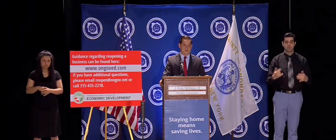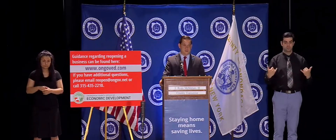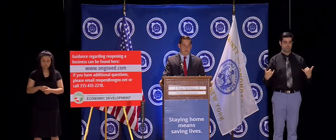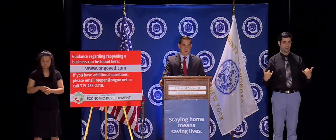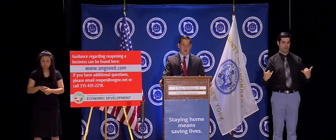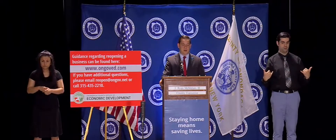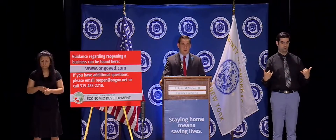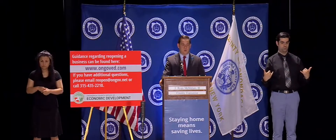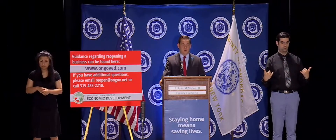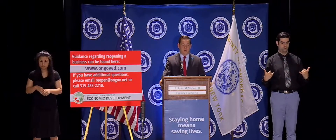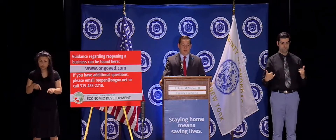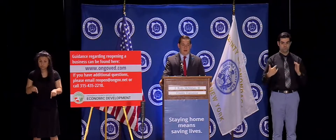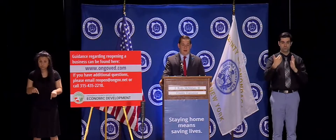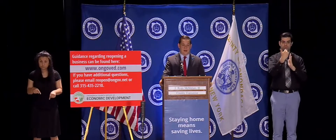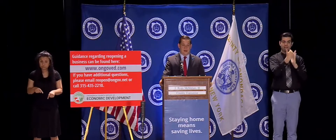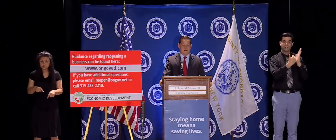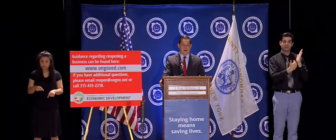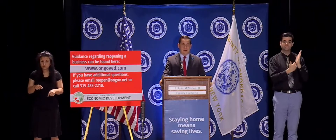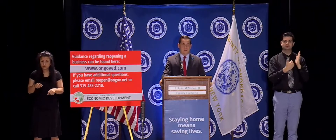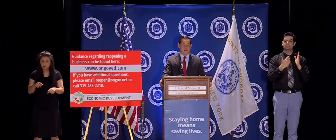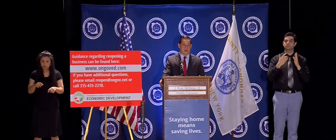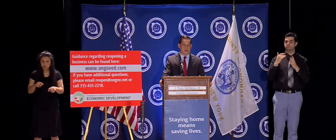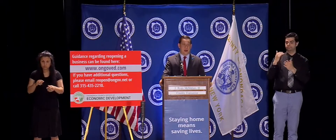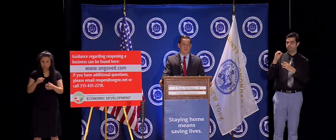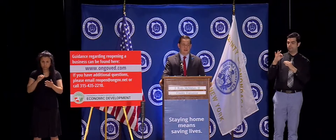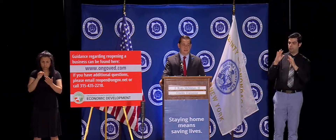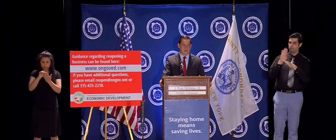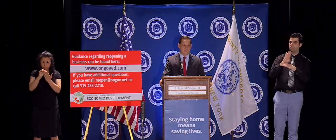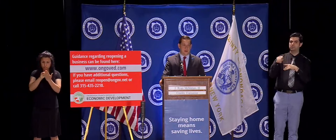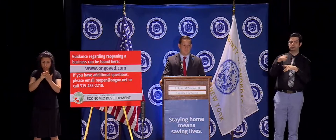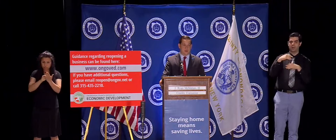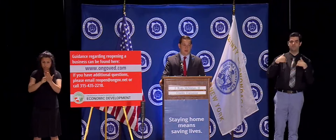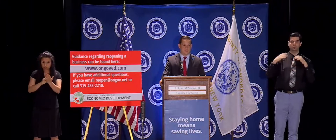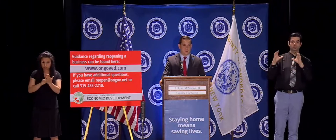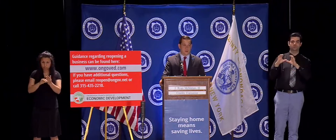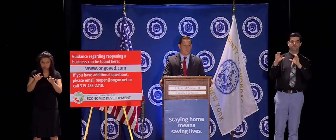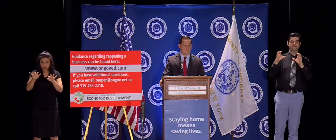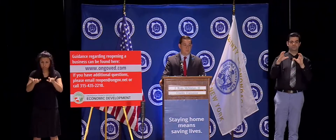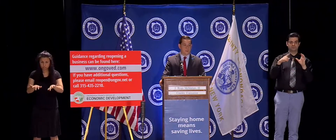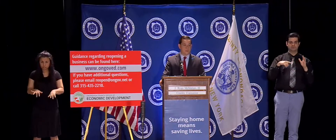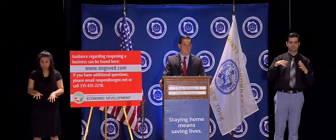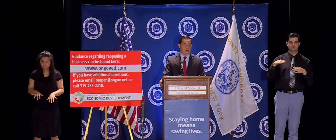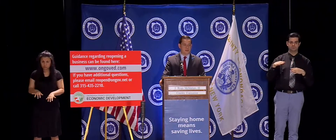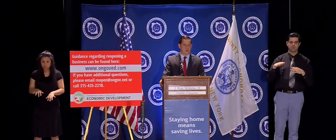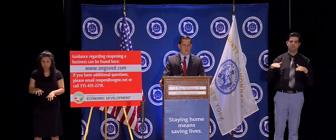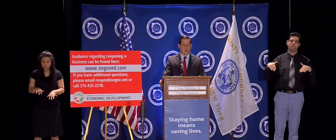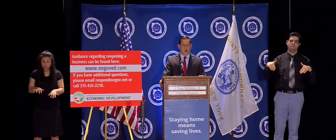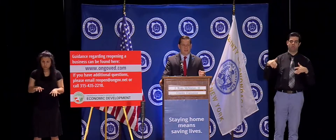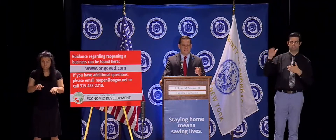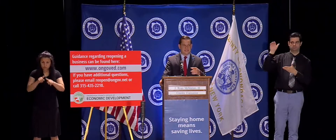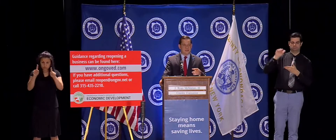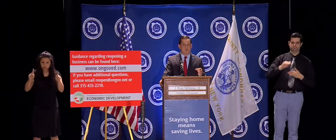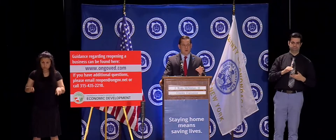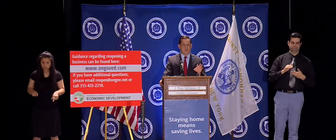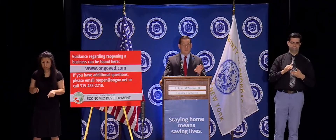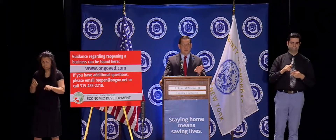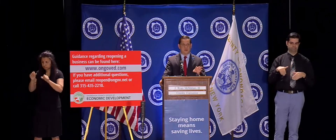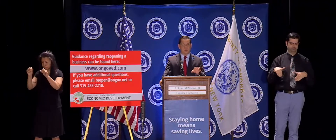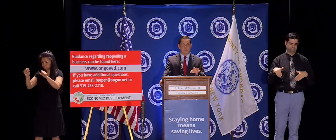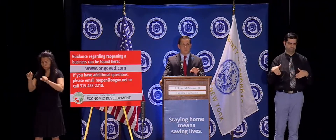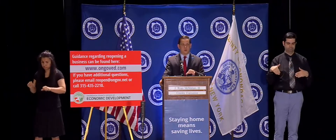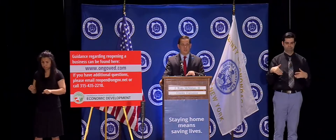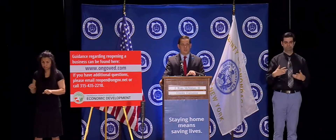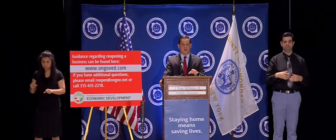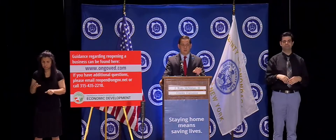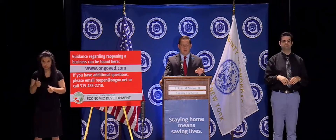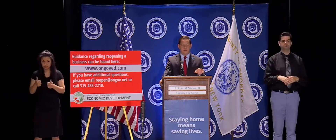that have certified. We have not gotten them yet, or I have not seen them yet, but I think they're coming. But I think overall, whether there's